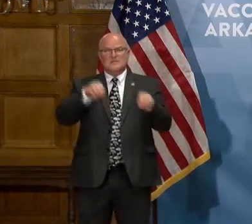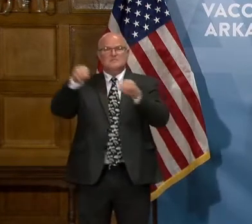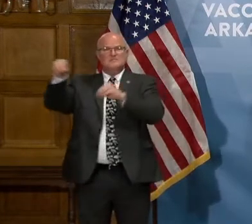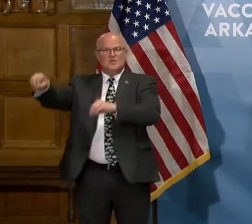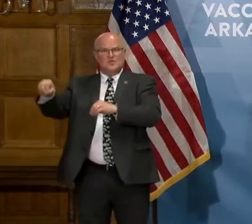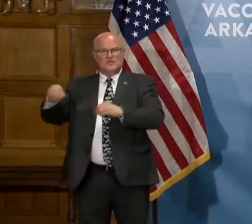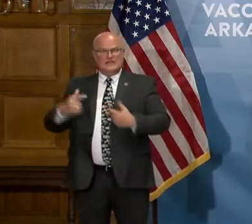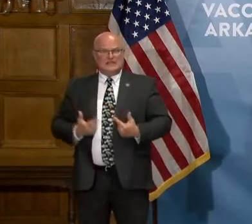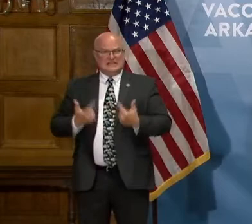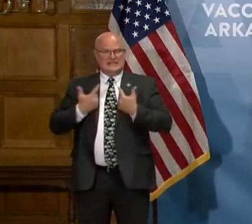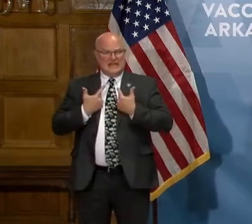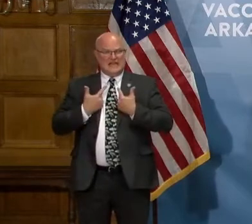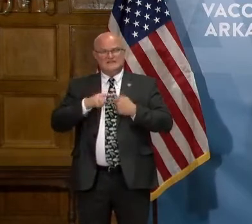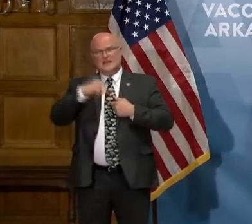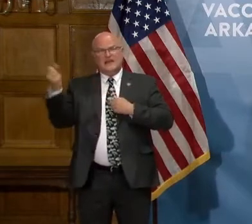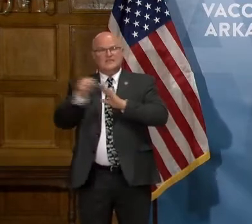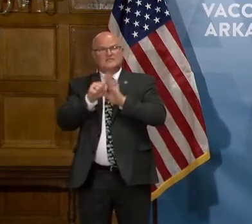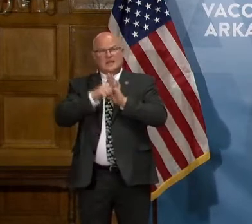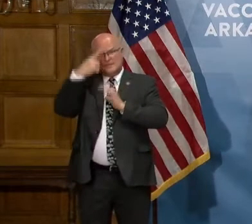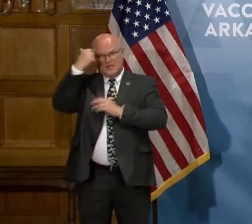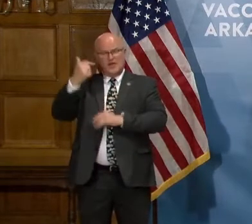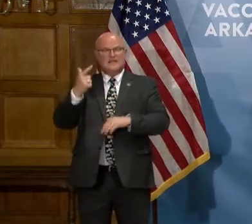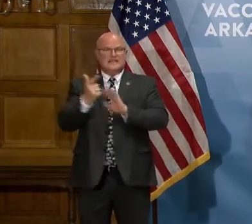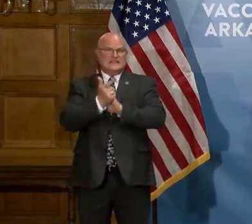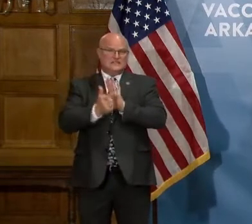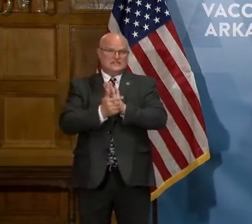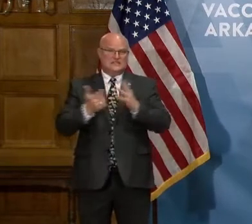their lives elsewhere because of this legislation?